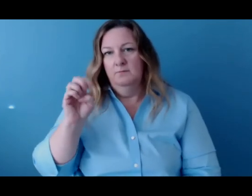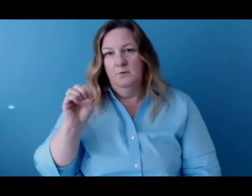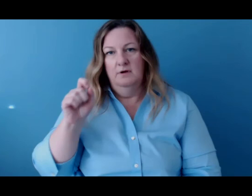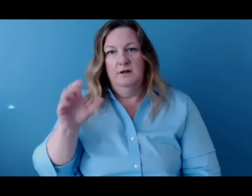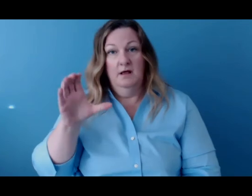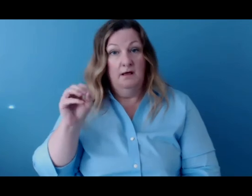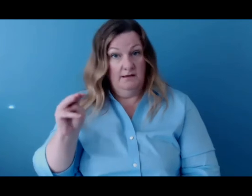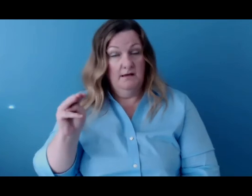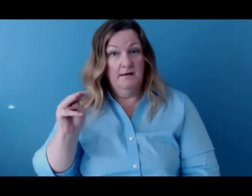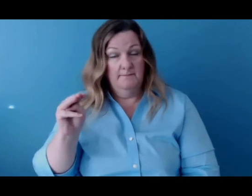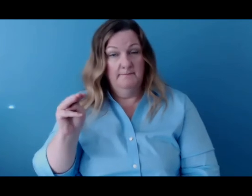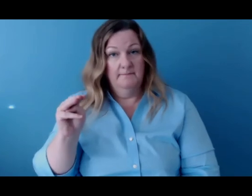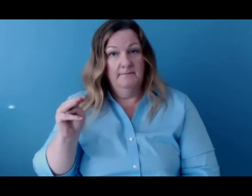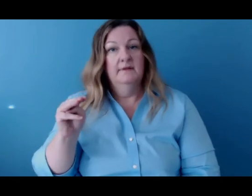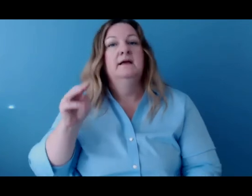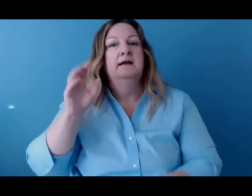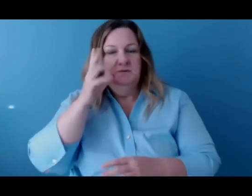electmore.com, and you can do